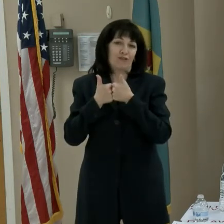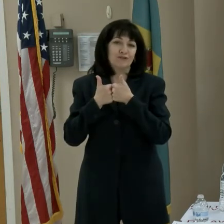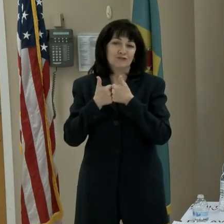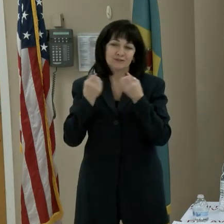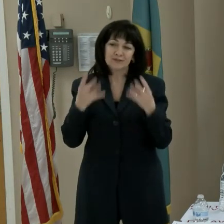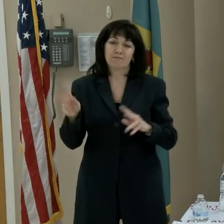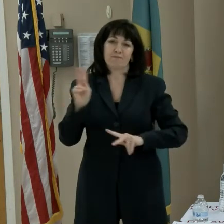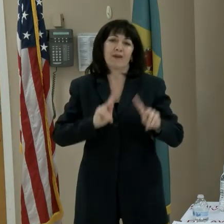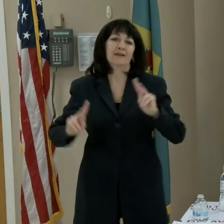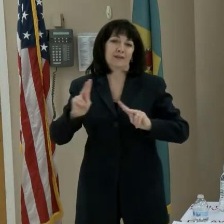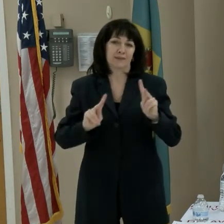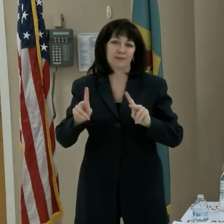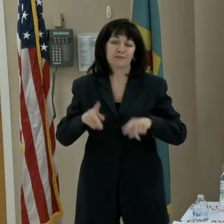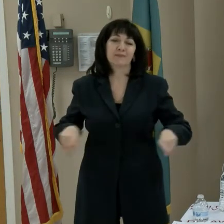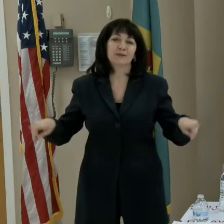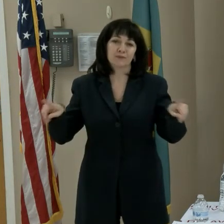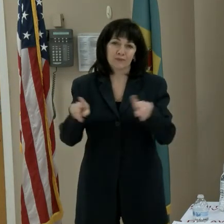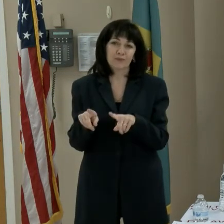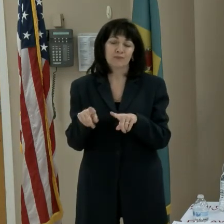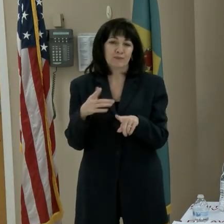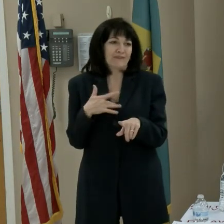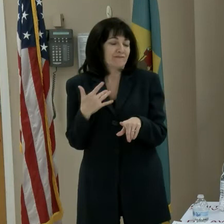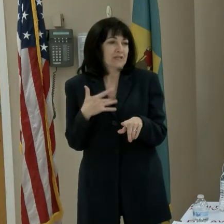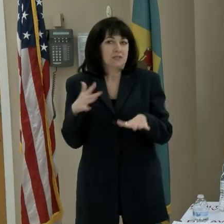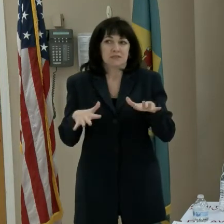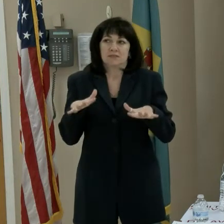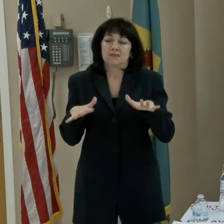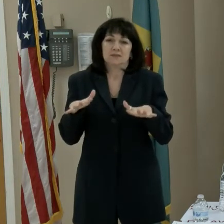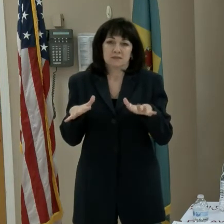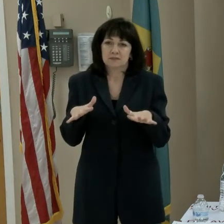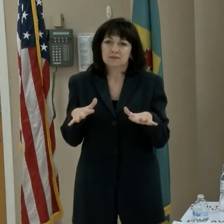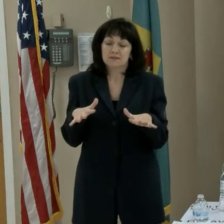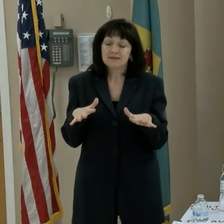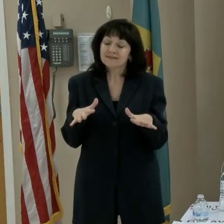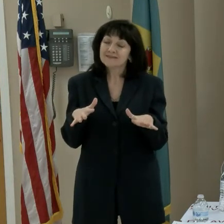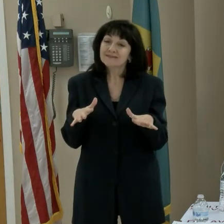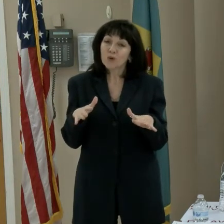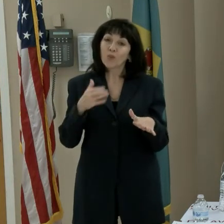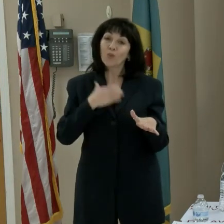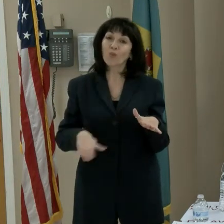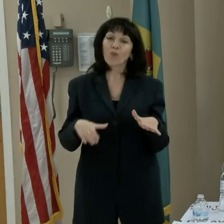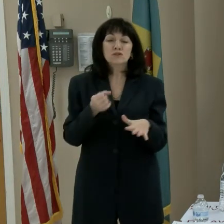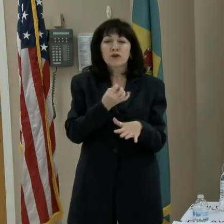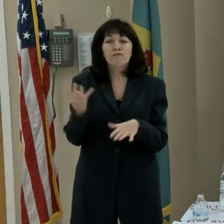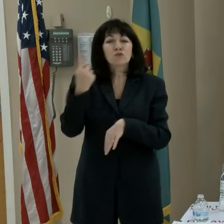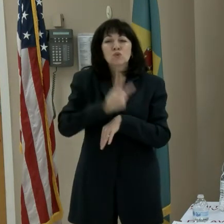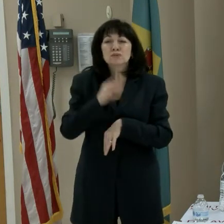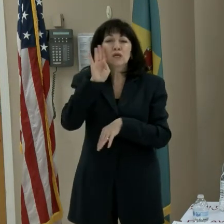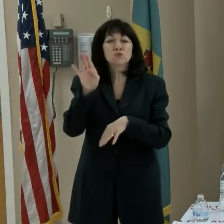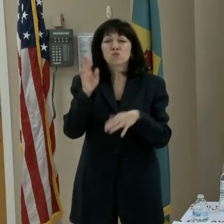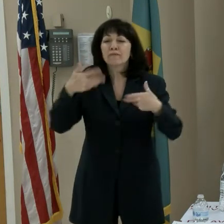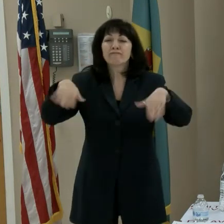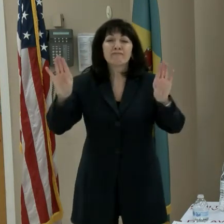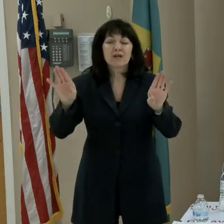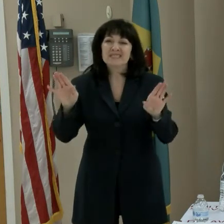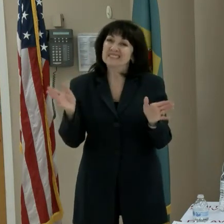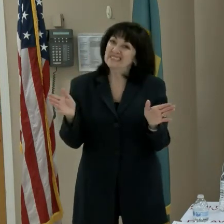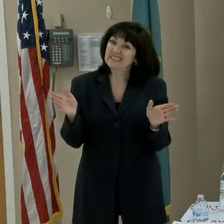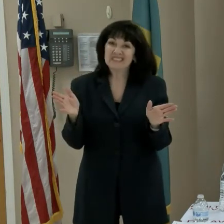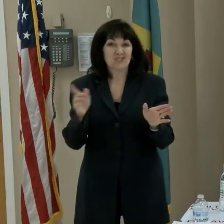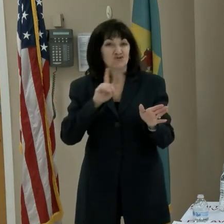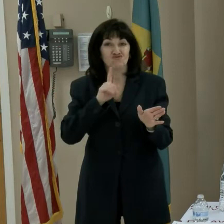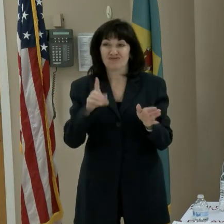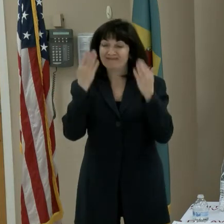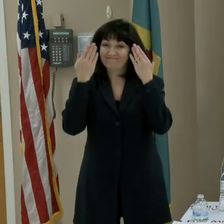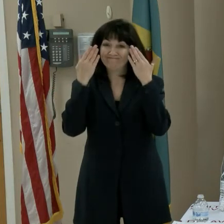people, and we'd love to say that it's just for a few days, but this may be a way that we need